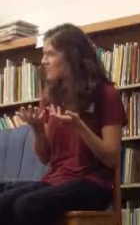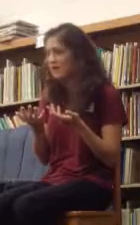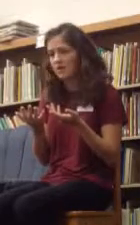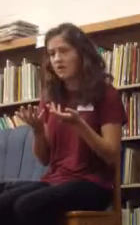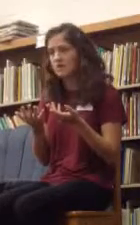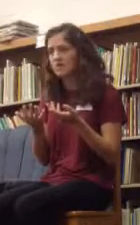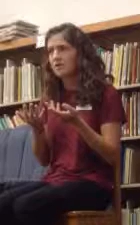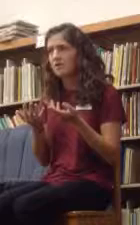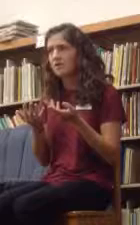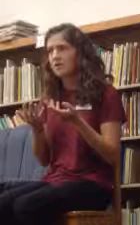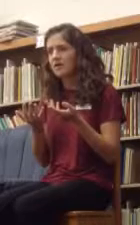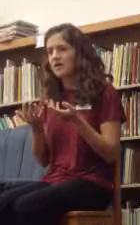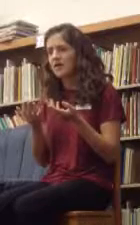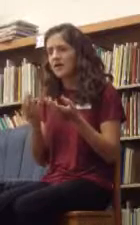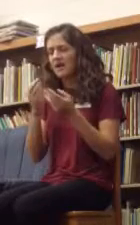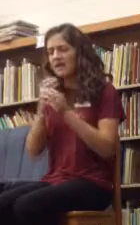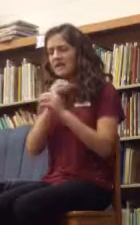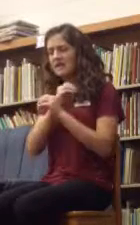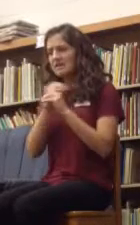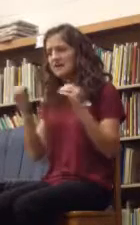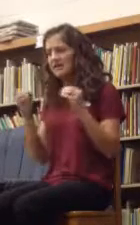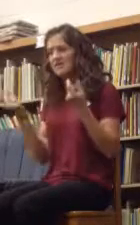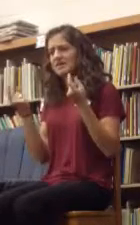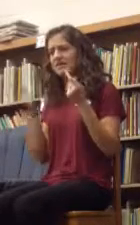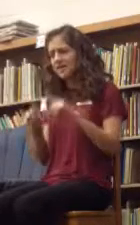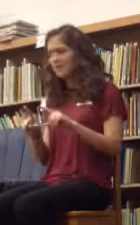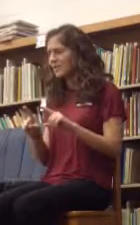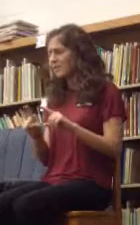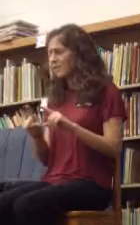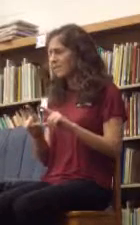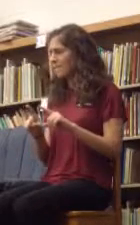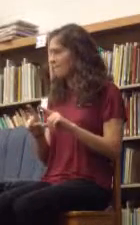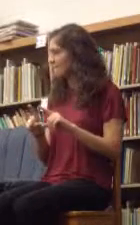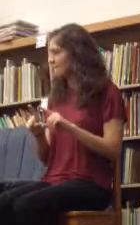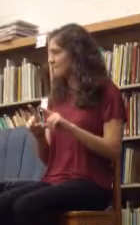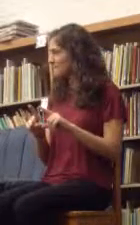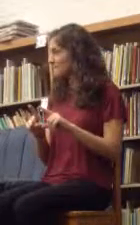Nothing happened. That's not how I call on you. Nothing